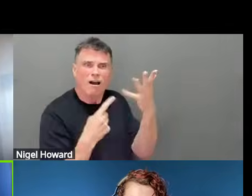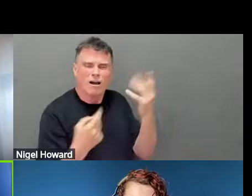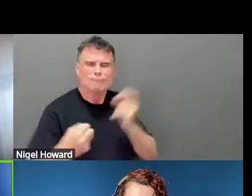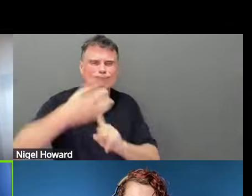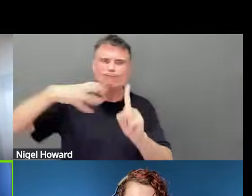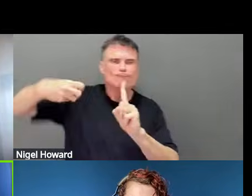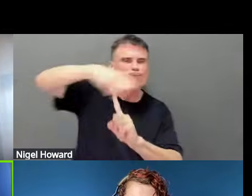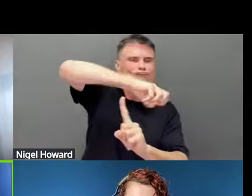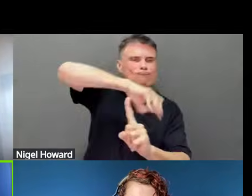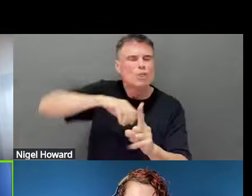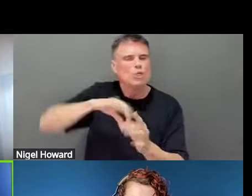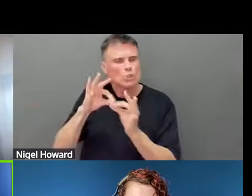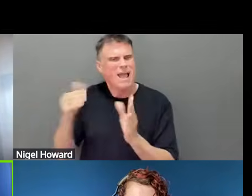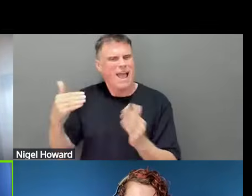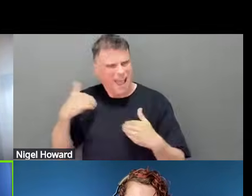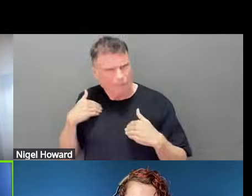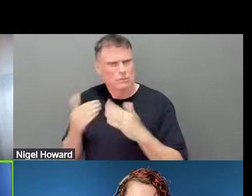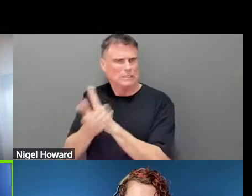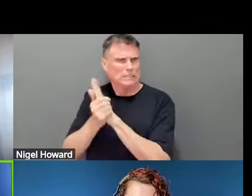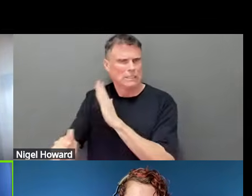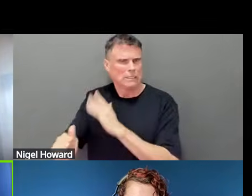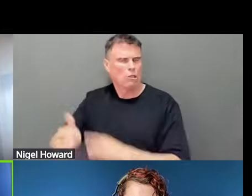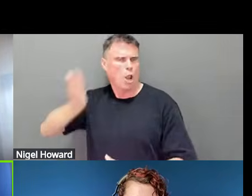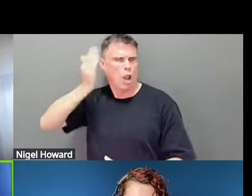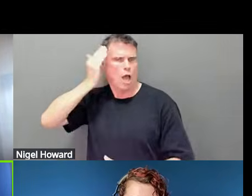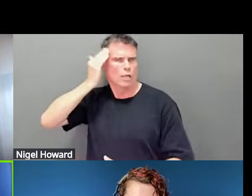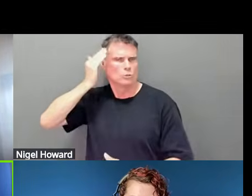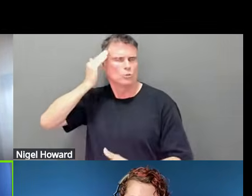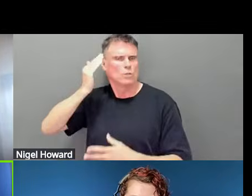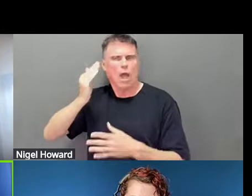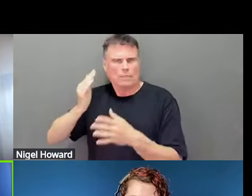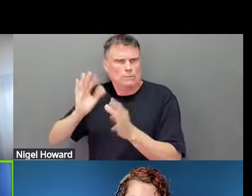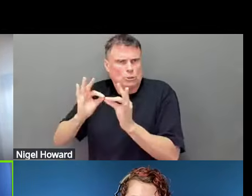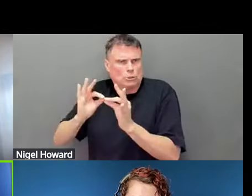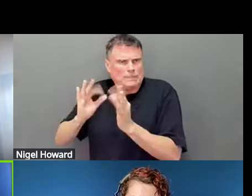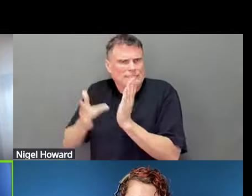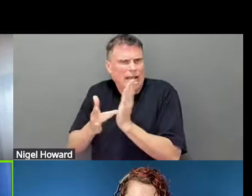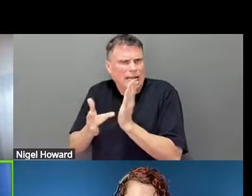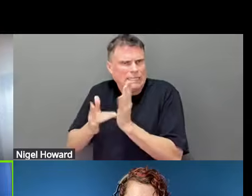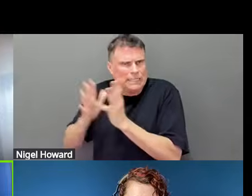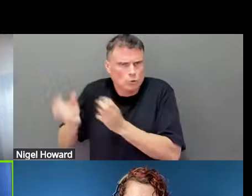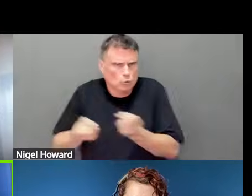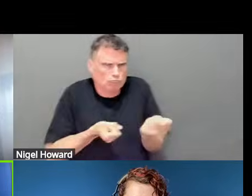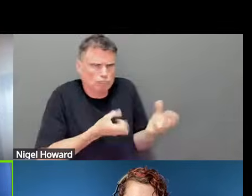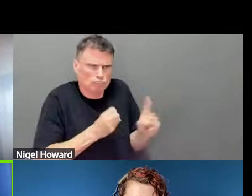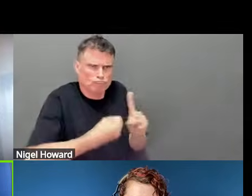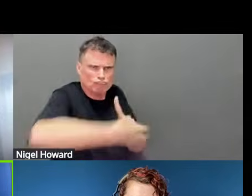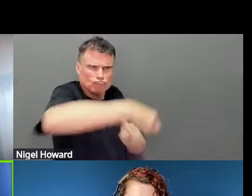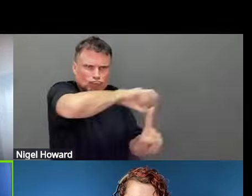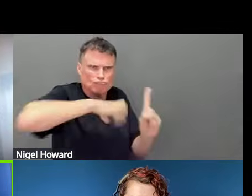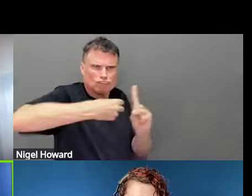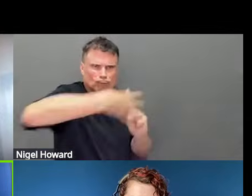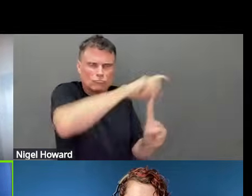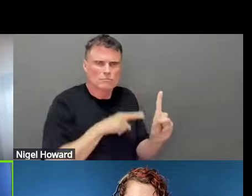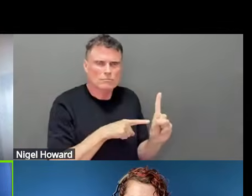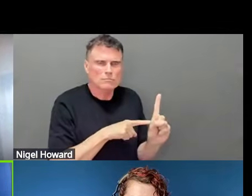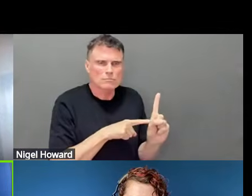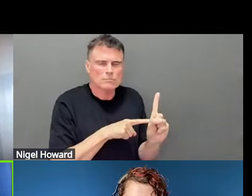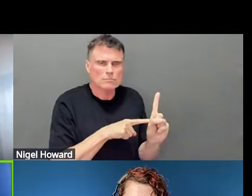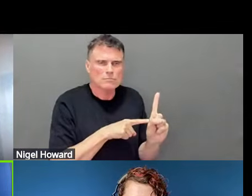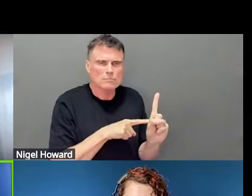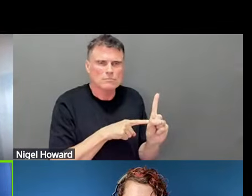to peers, access to the social environment. It is that is the learning environment. And